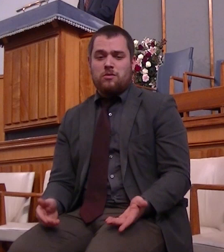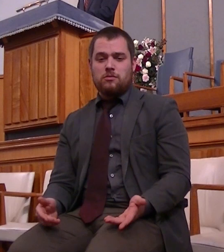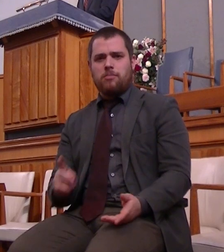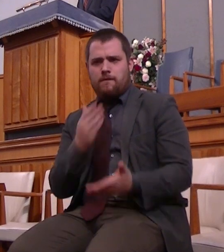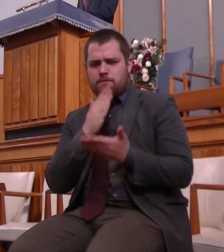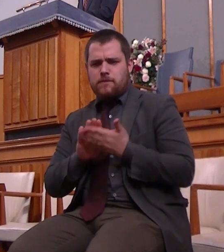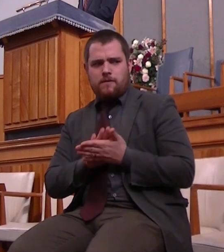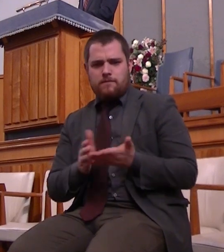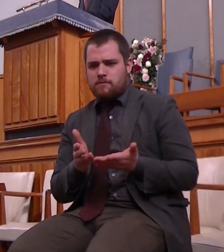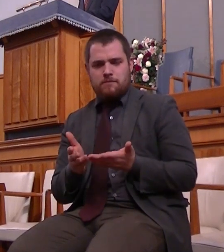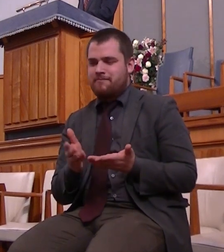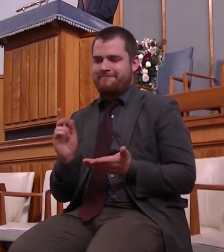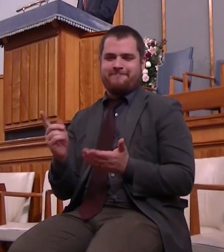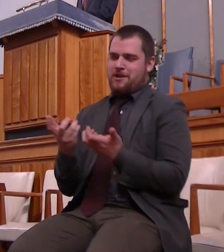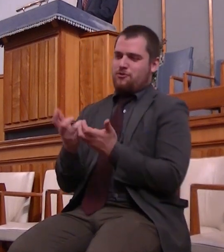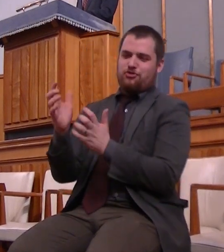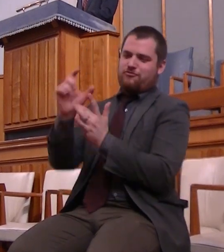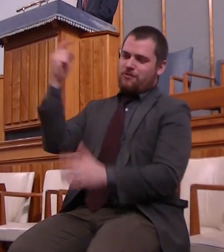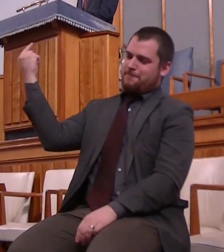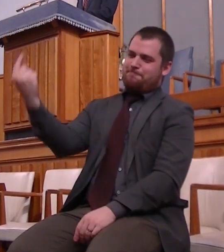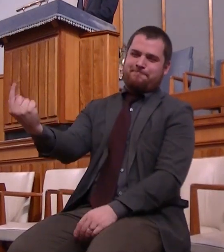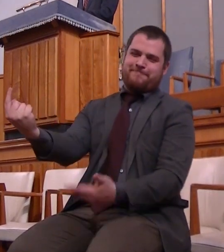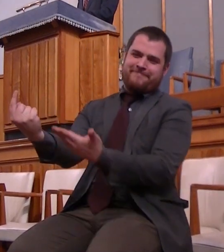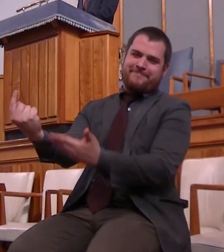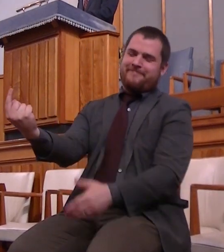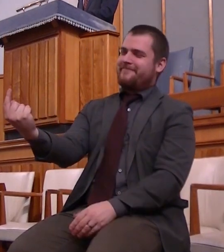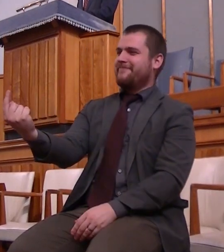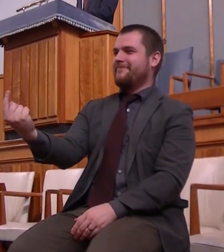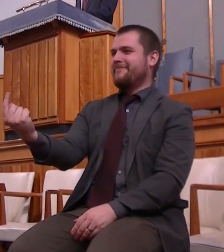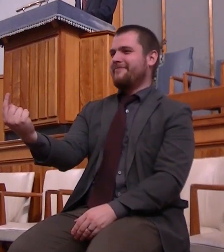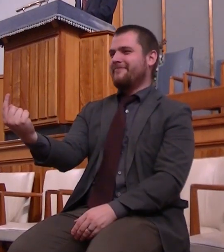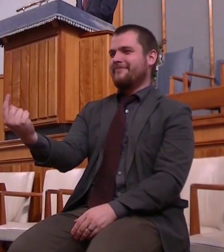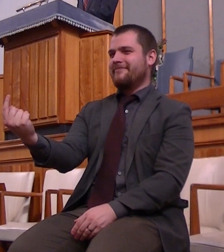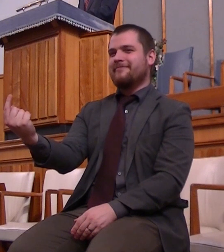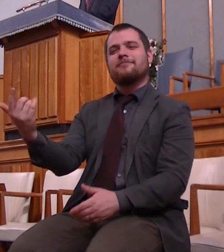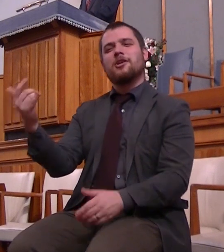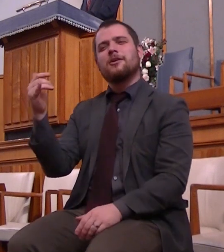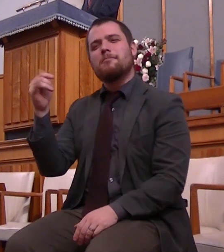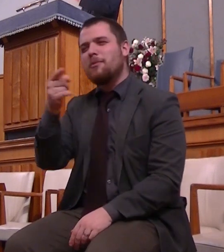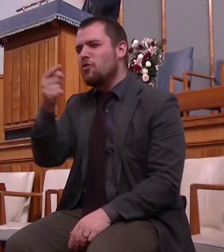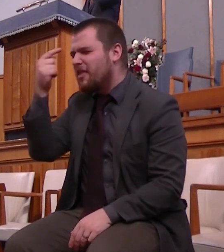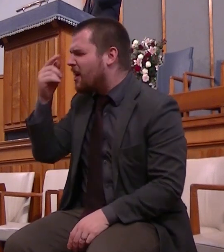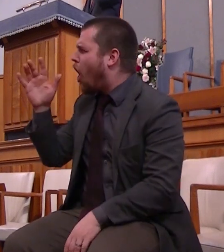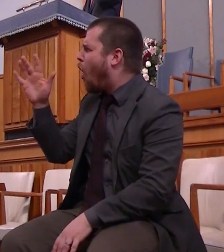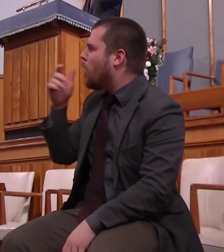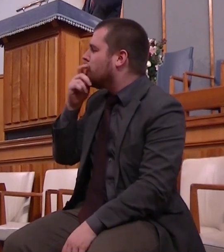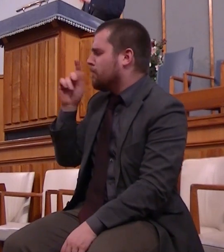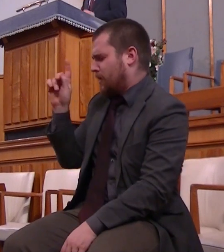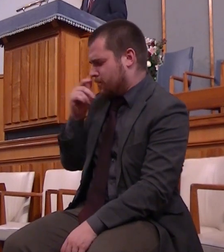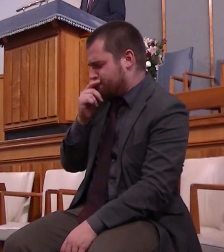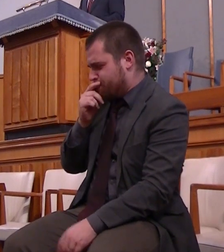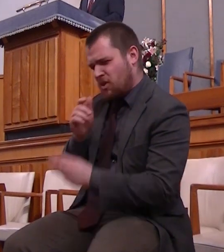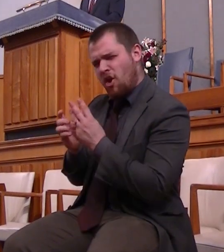any prejudice. You can't cry on his shoulder. Perhaps you do think this. Perhaps you think, oh,